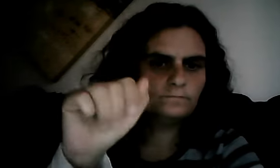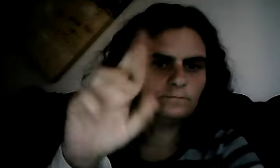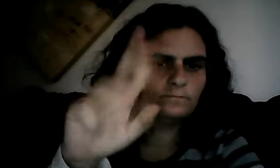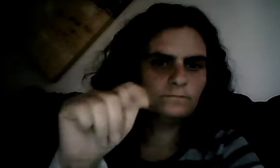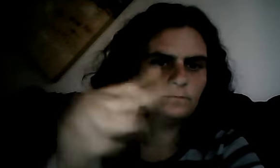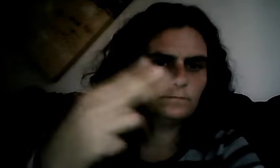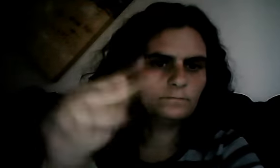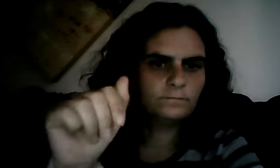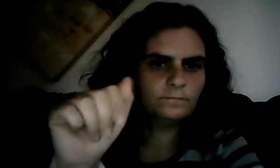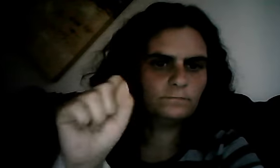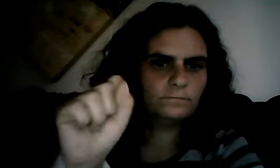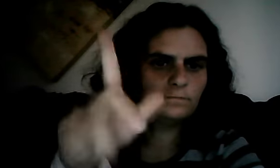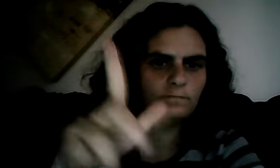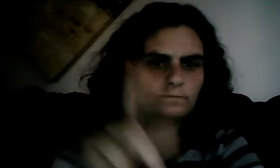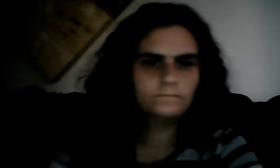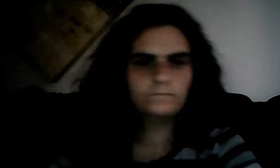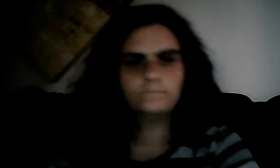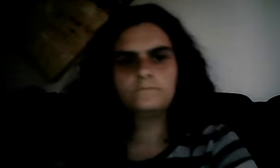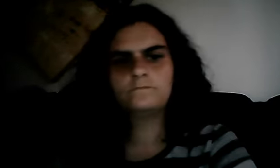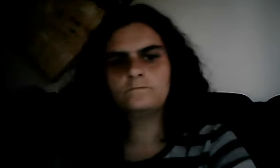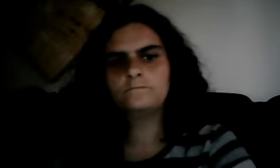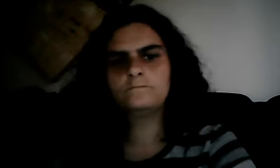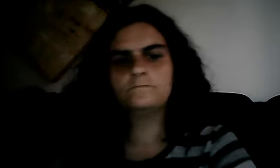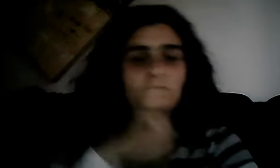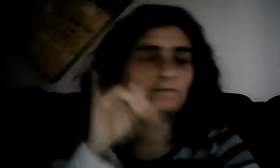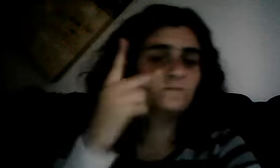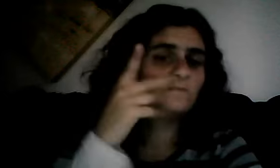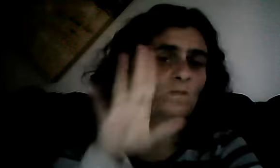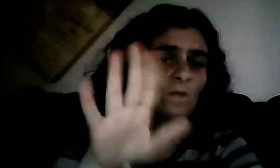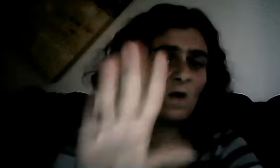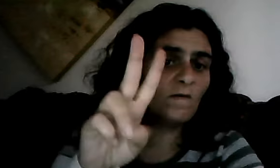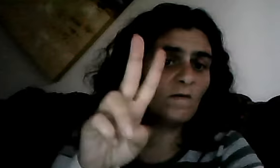Hey, my wig! Hello? Hello? Look out!